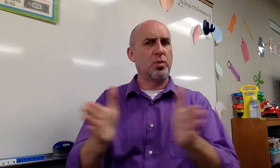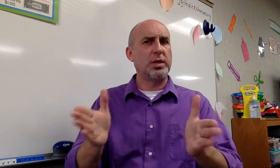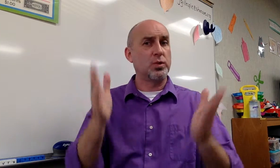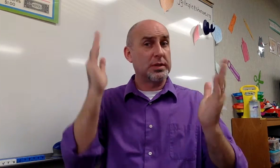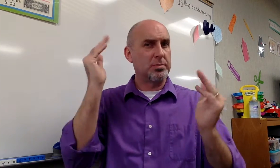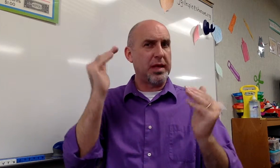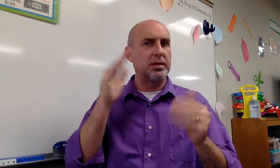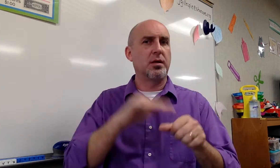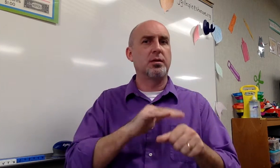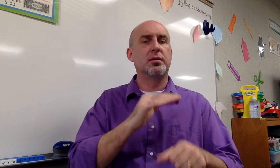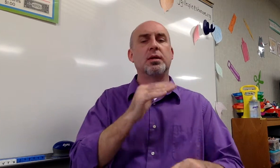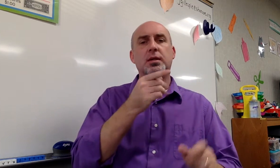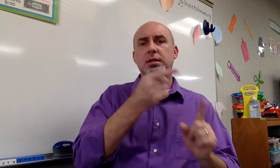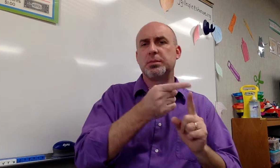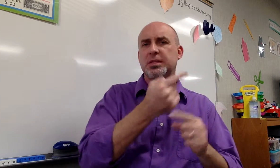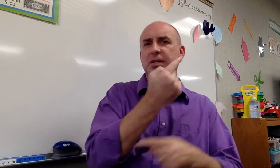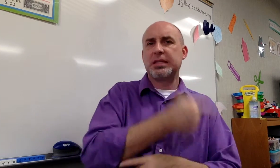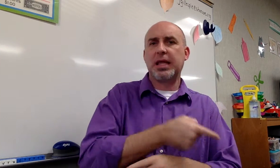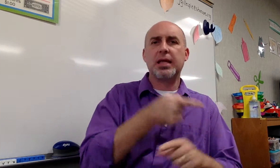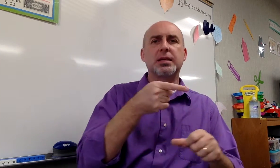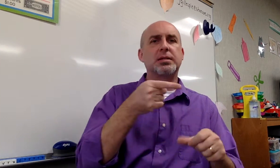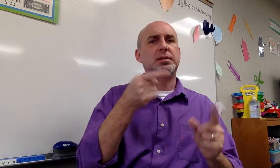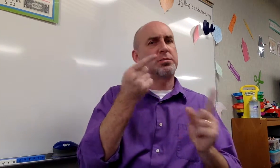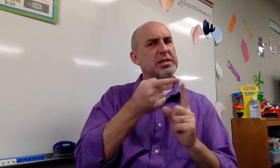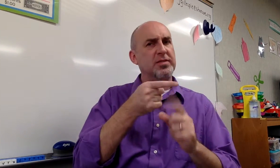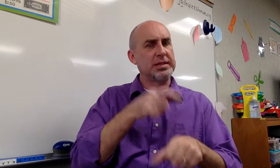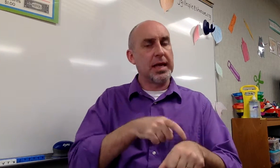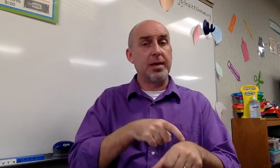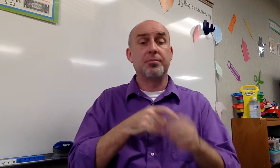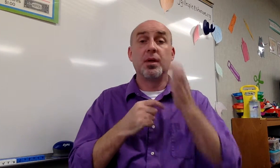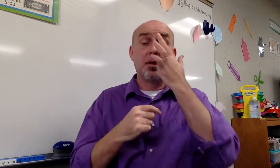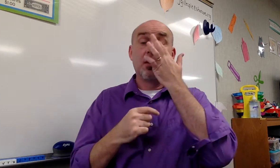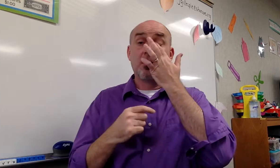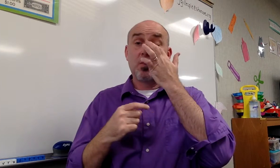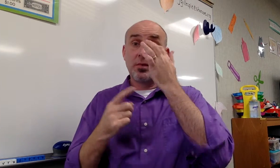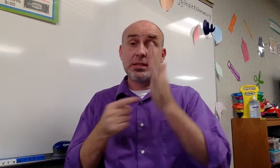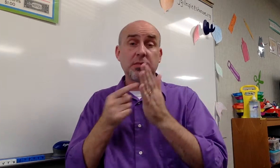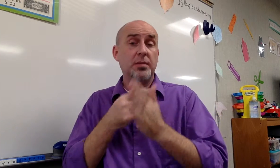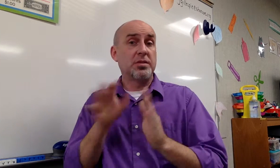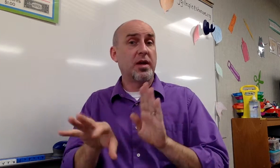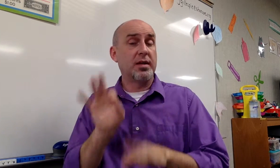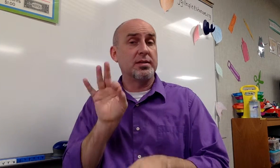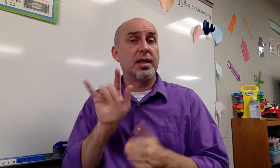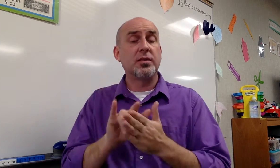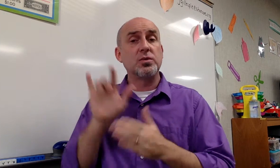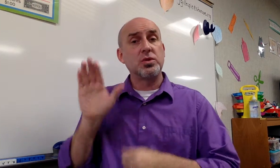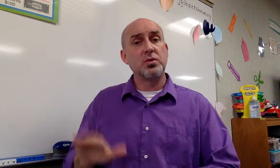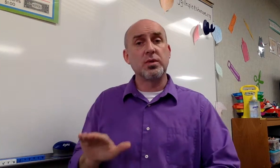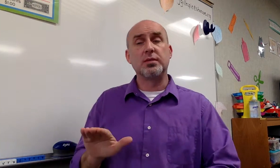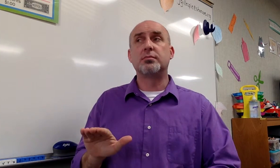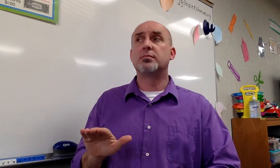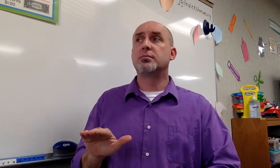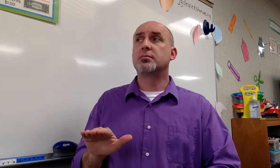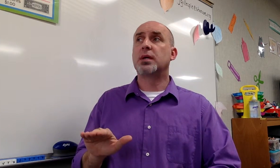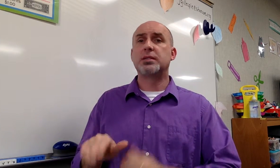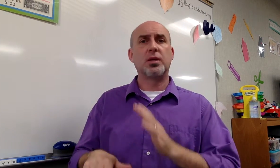to expect on a specific day, a specific time. But what we sometimes find is that those children, as they grow